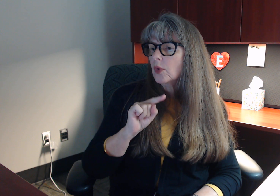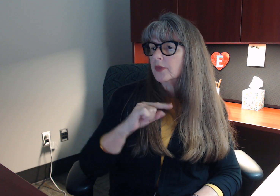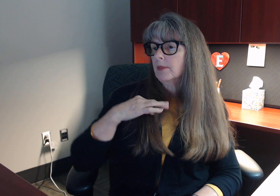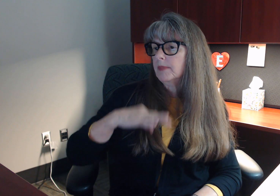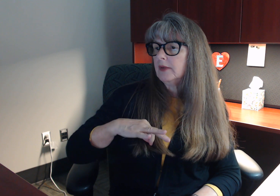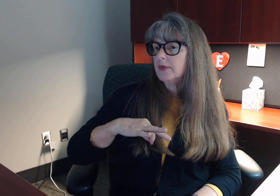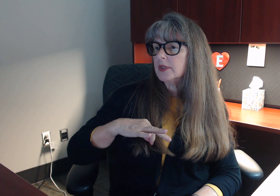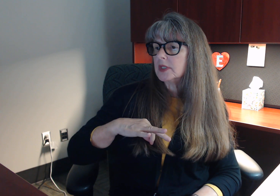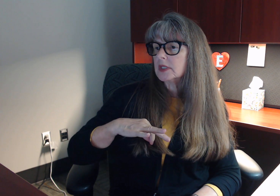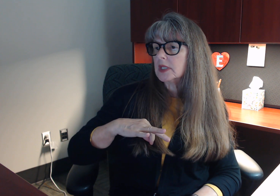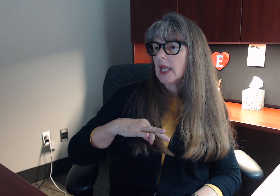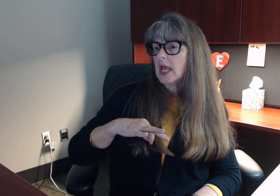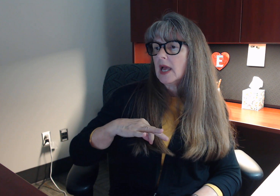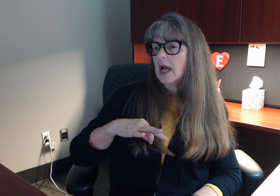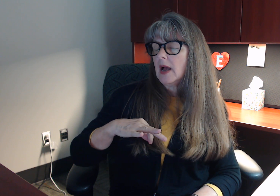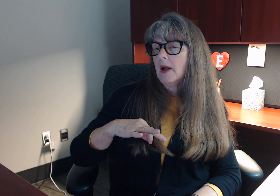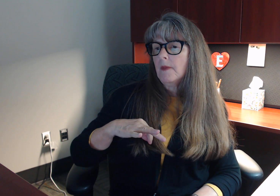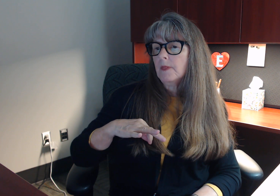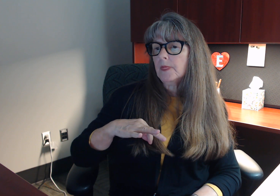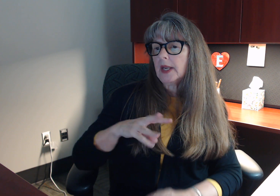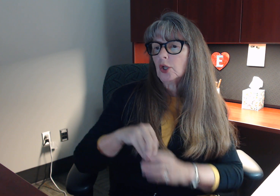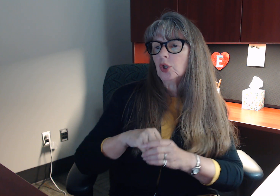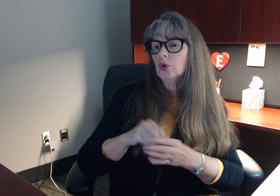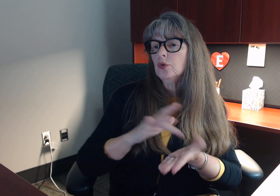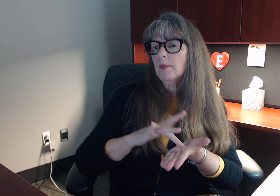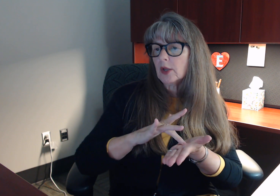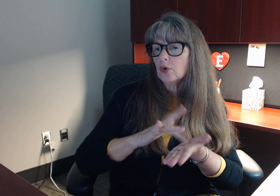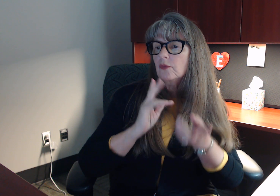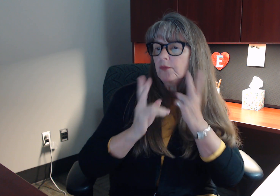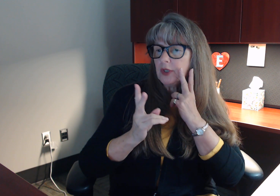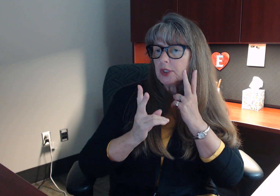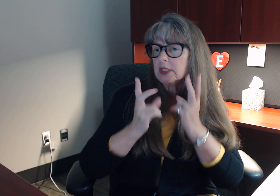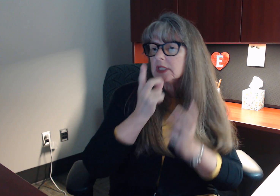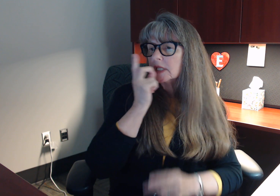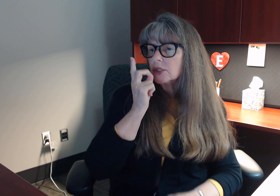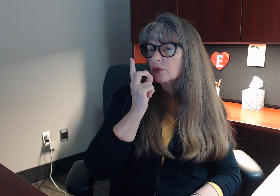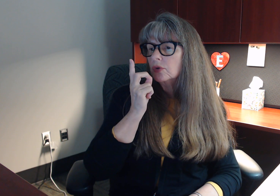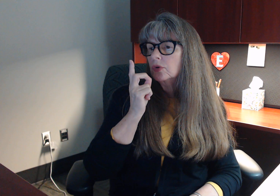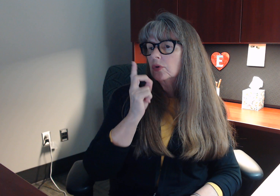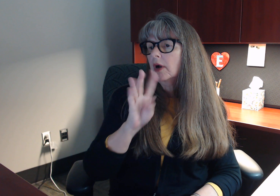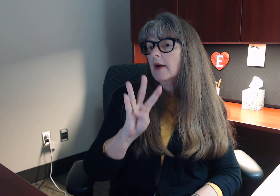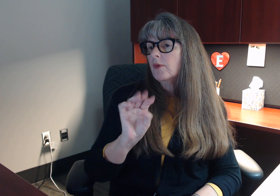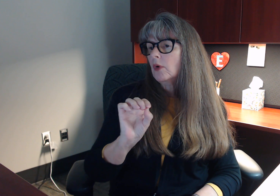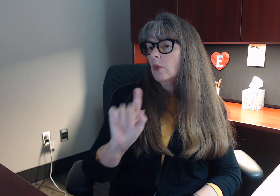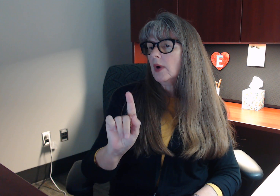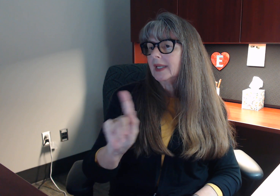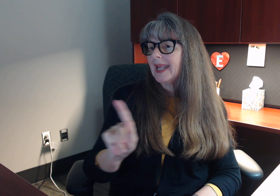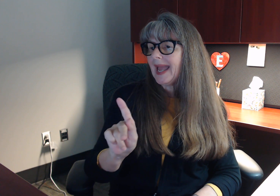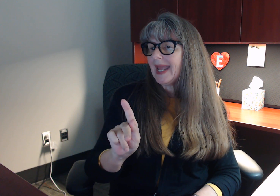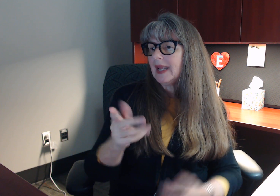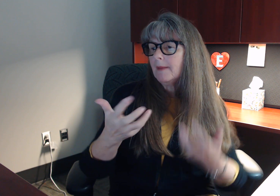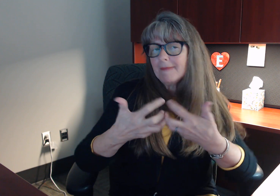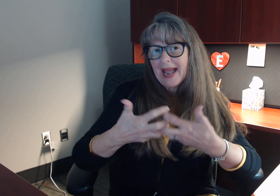their benefits that include medical, vision, dental, 401k match